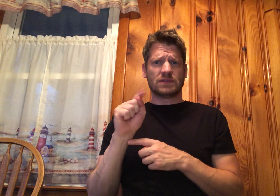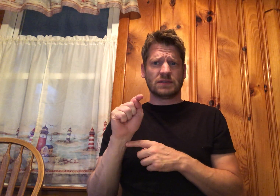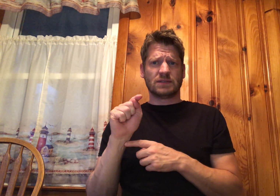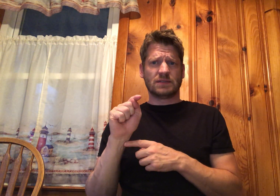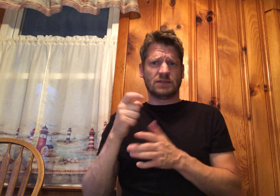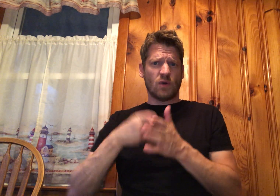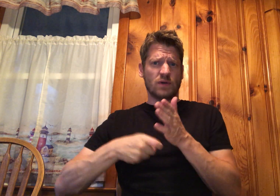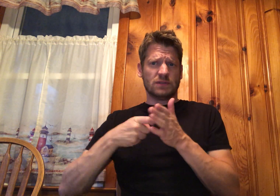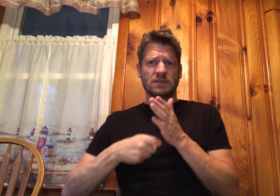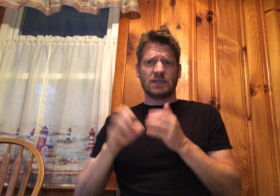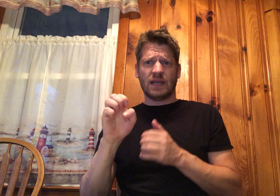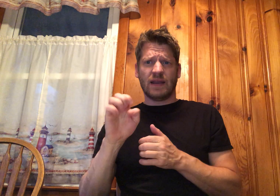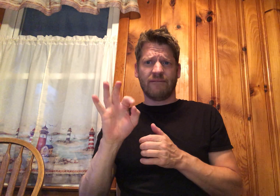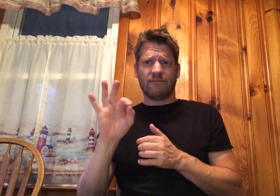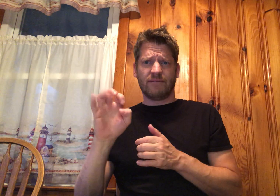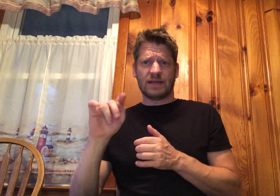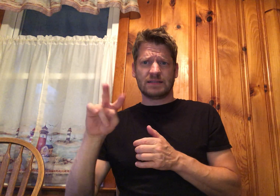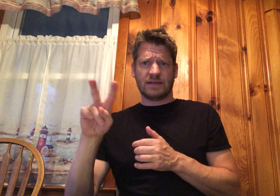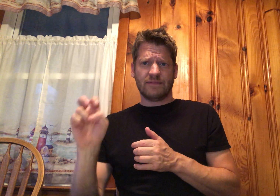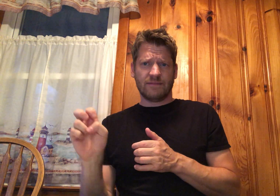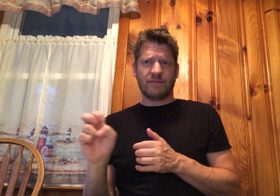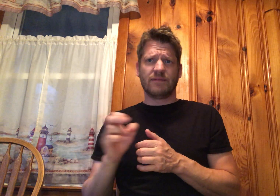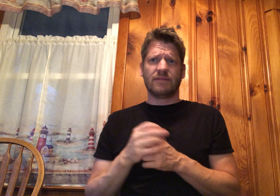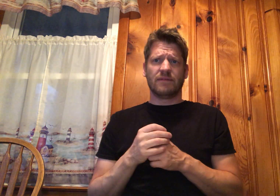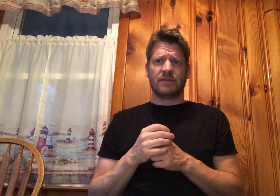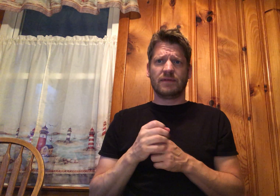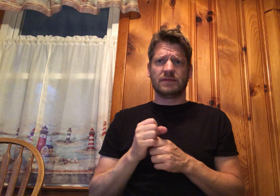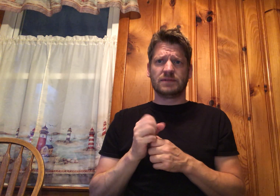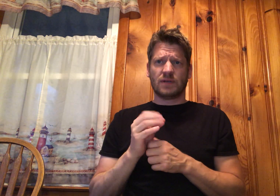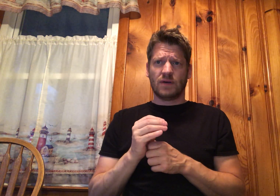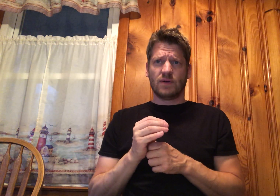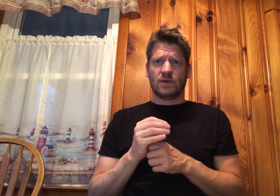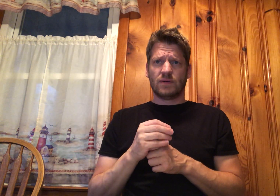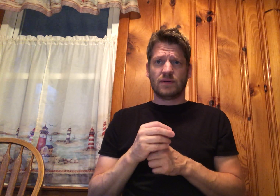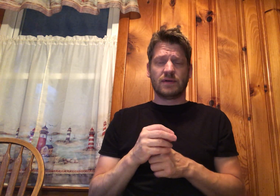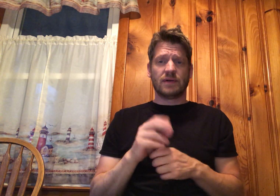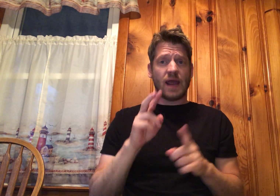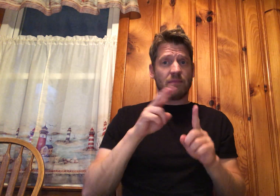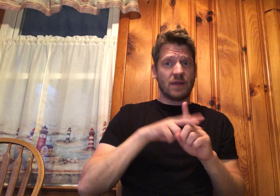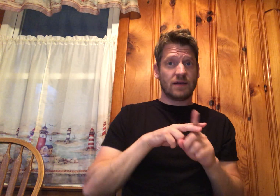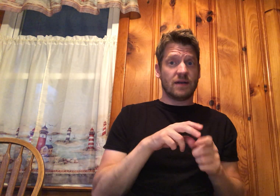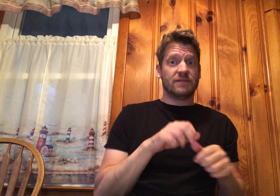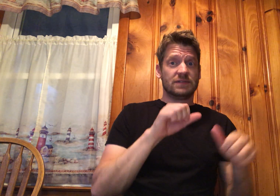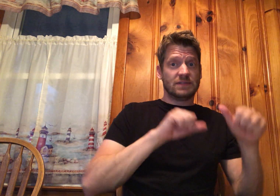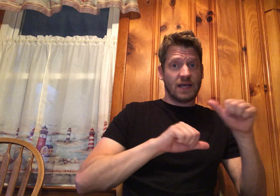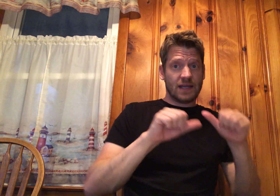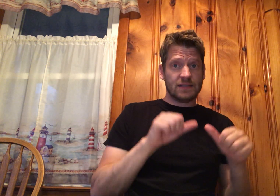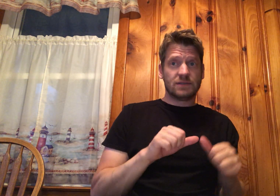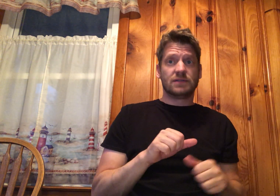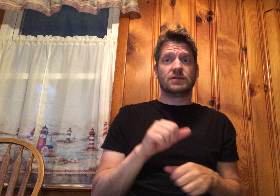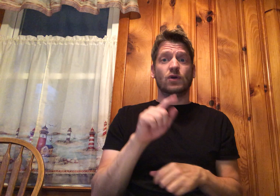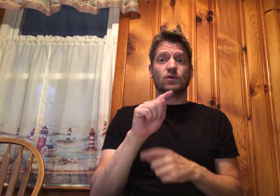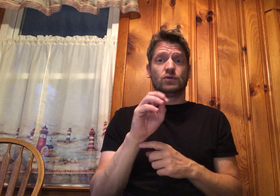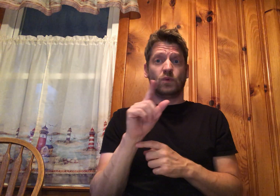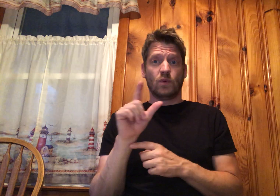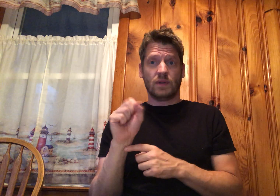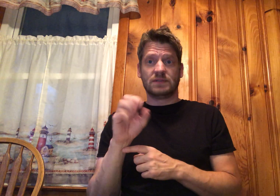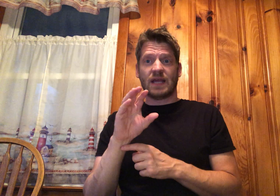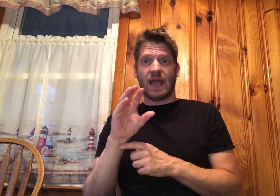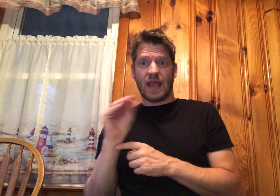means application of science, tools and methods to find cost effective solution to problems. Now